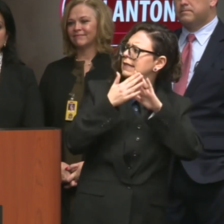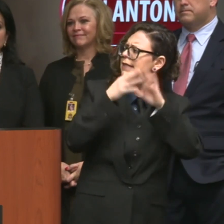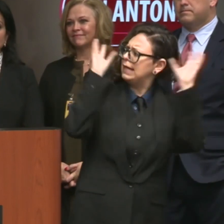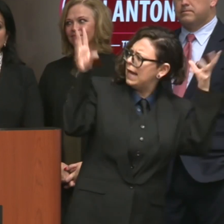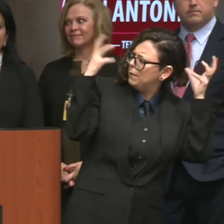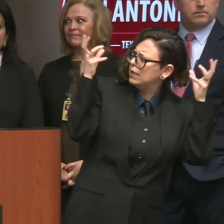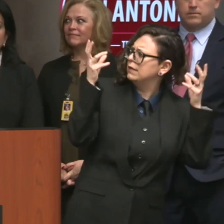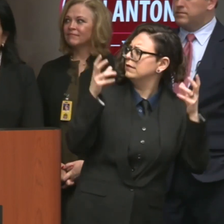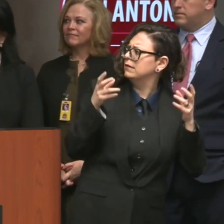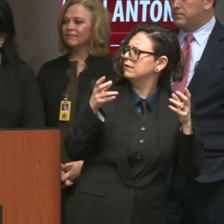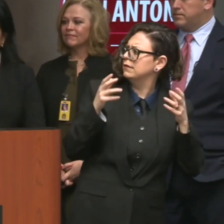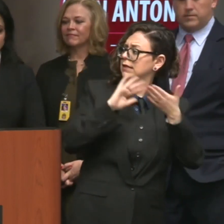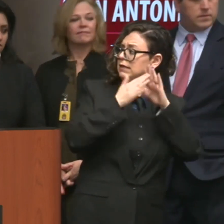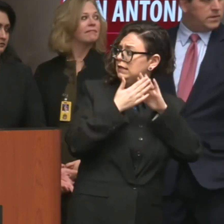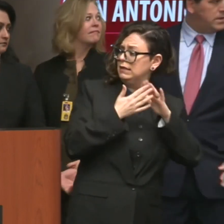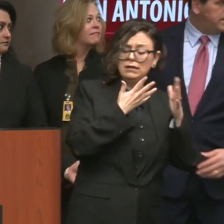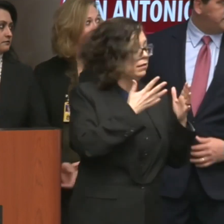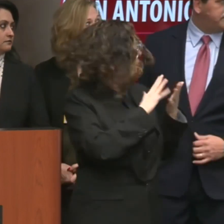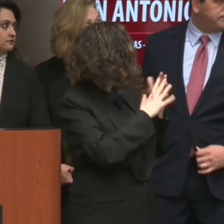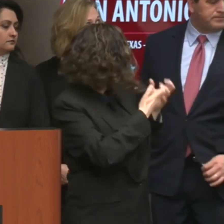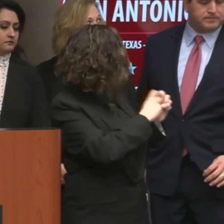Does the city want to take that question?